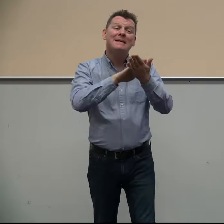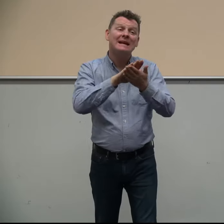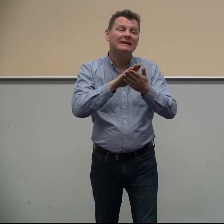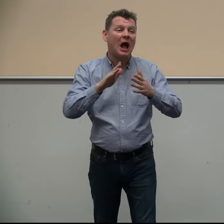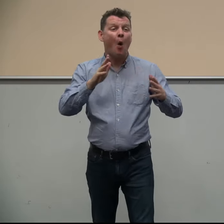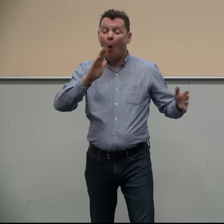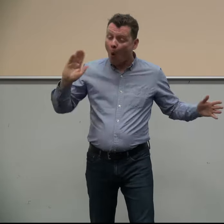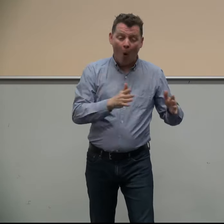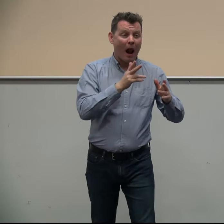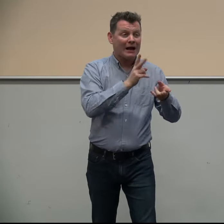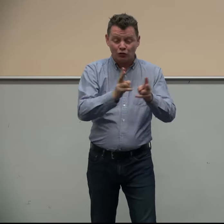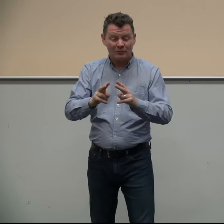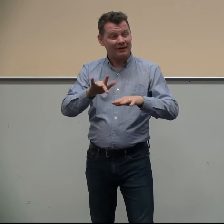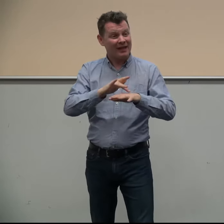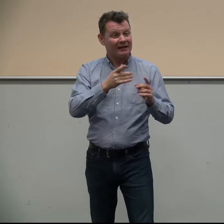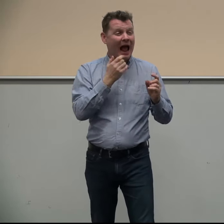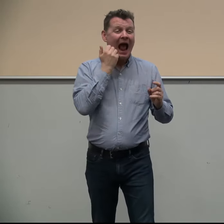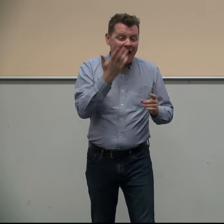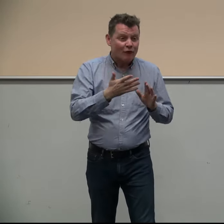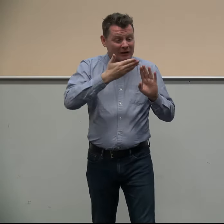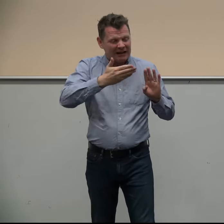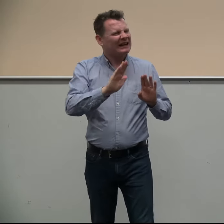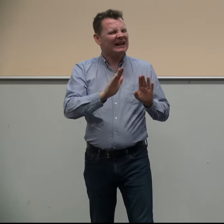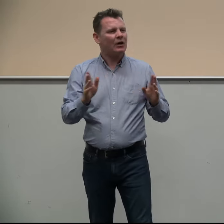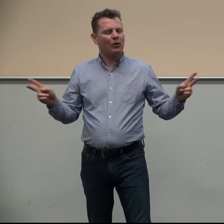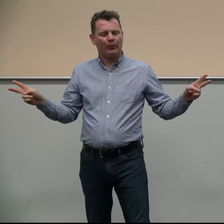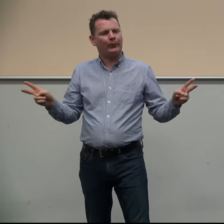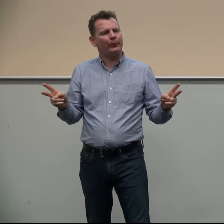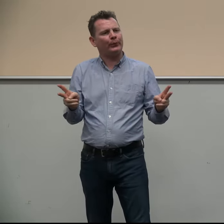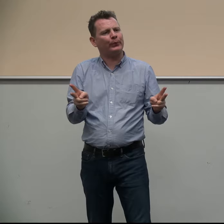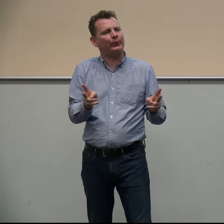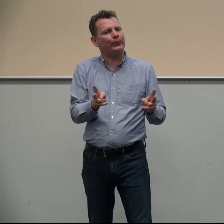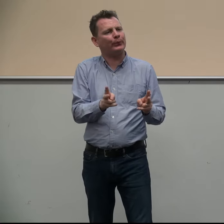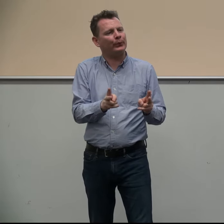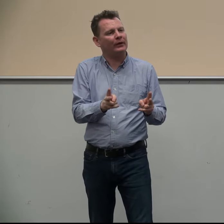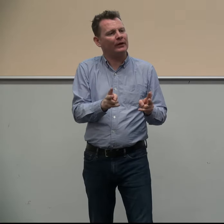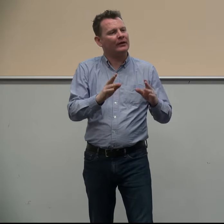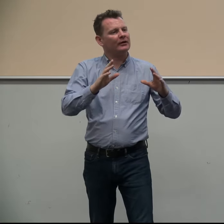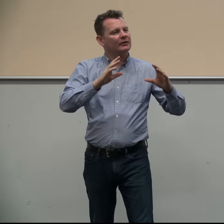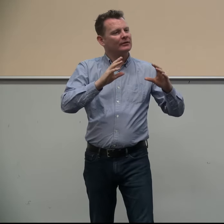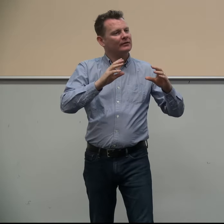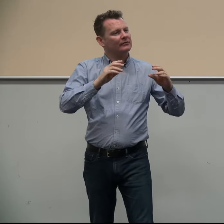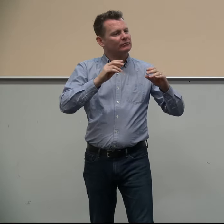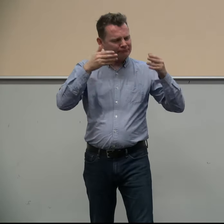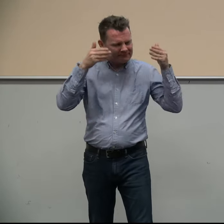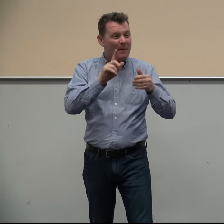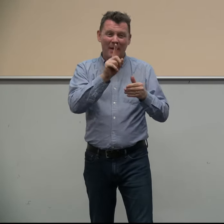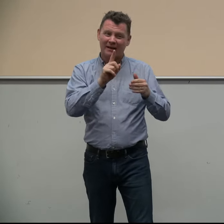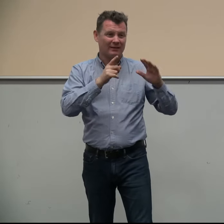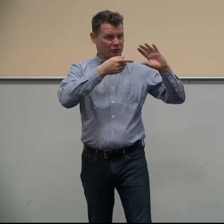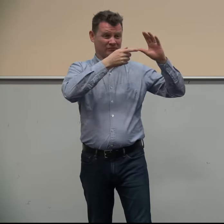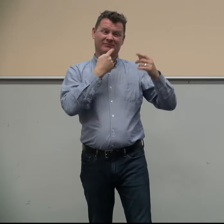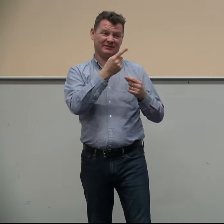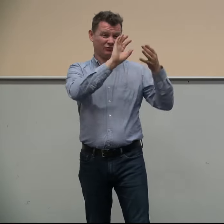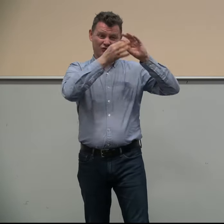performances, fine. But if it is, a lot of people have got to get their act together because they really don't work. And there are